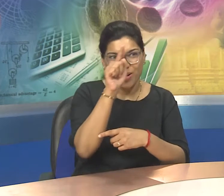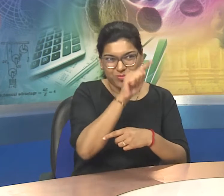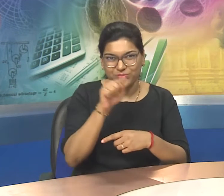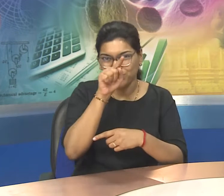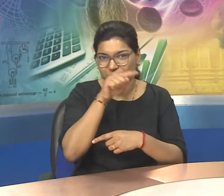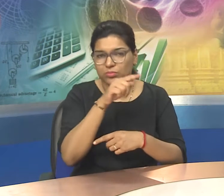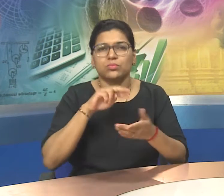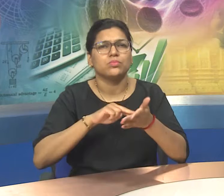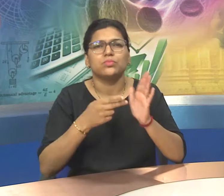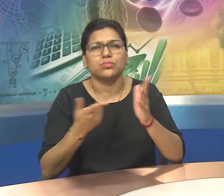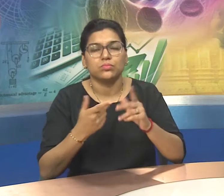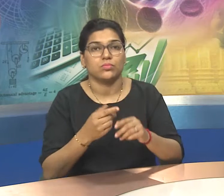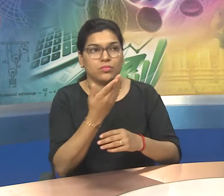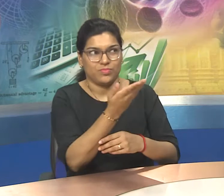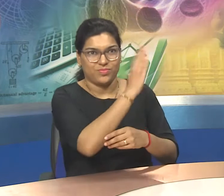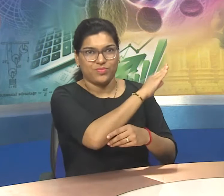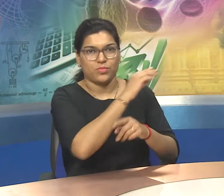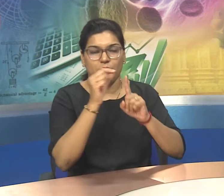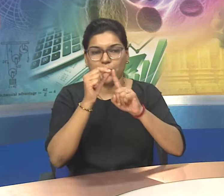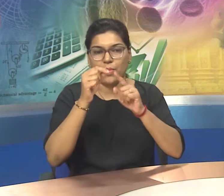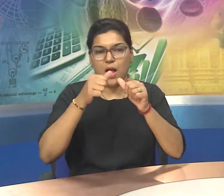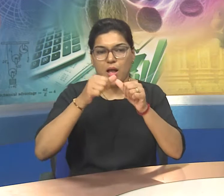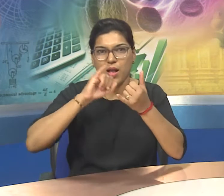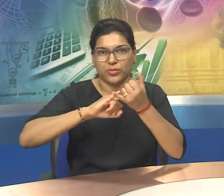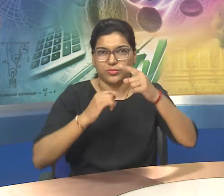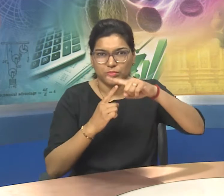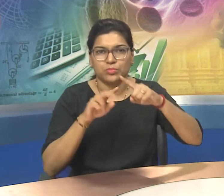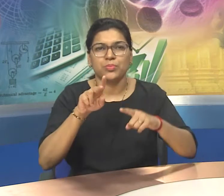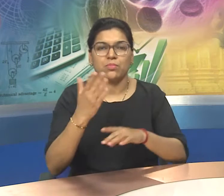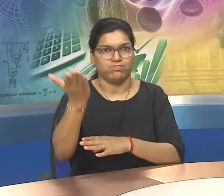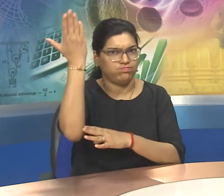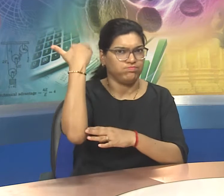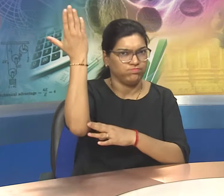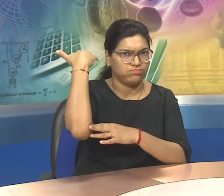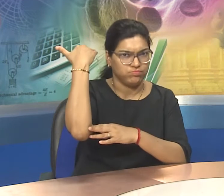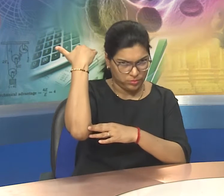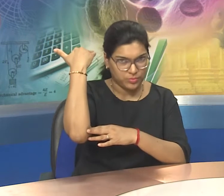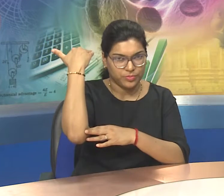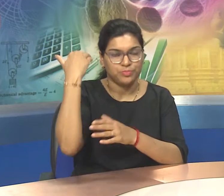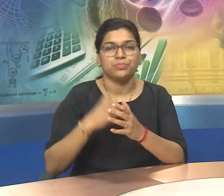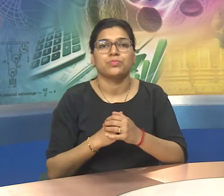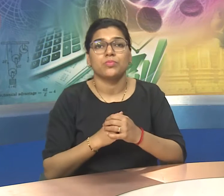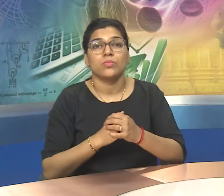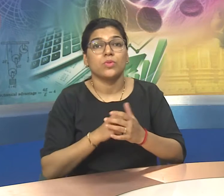Now you can see the red circles. The first red circle indicates